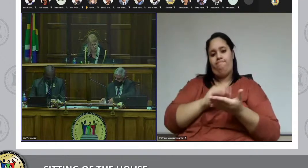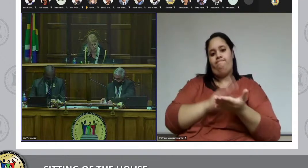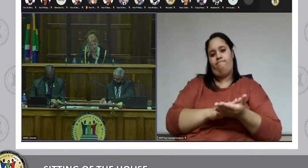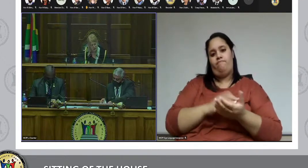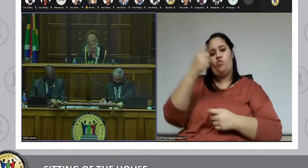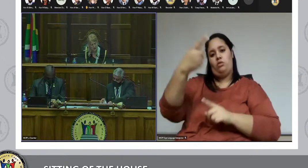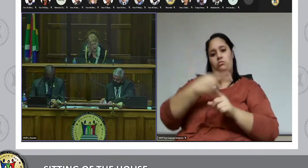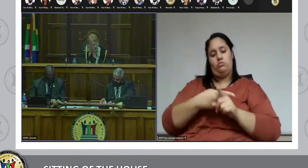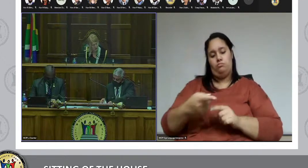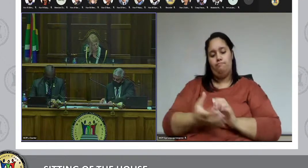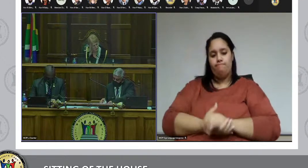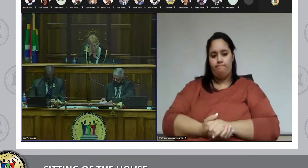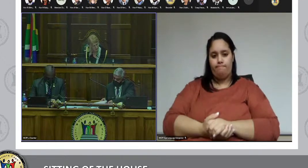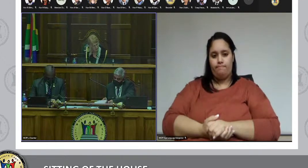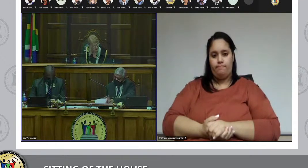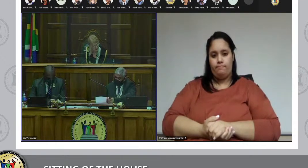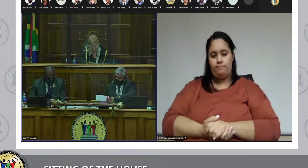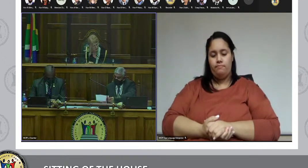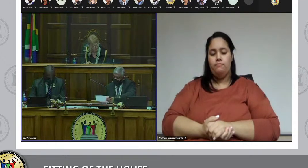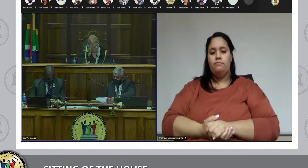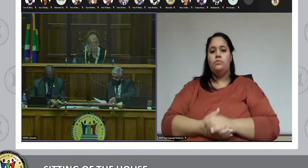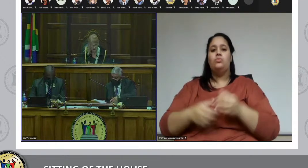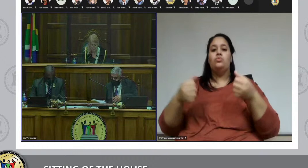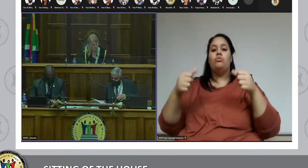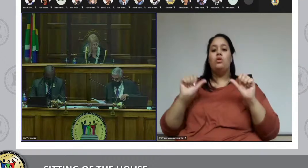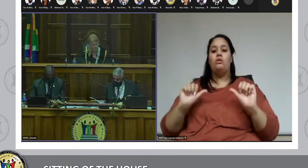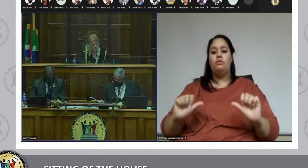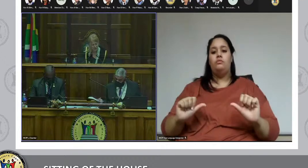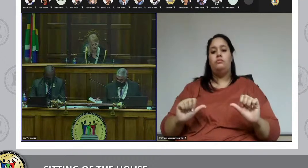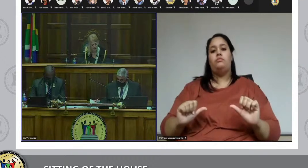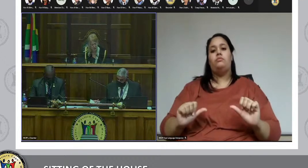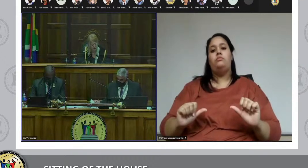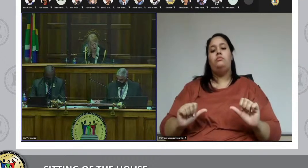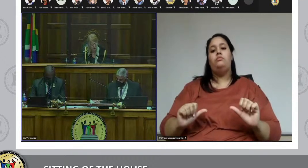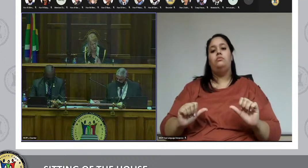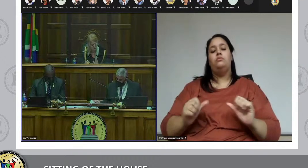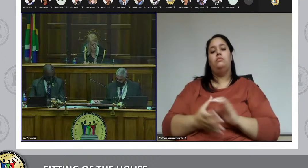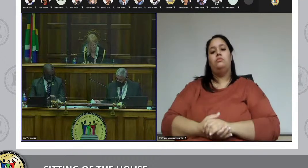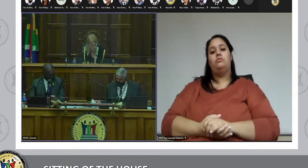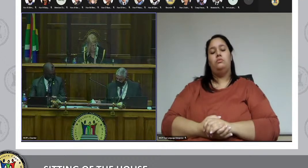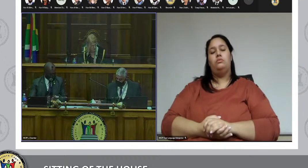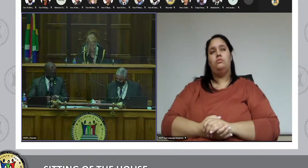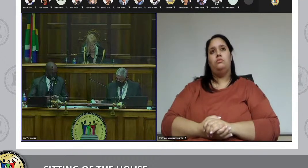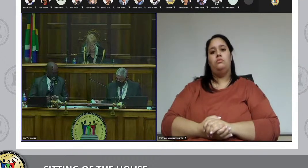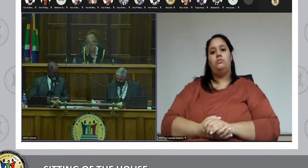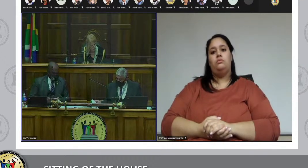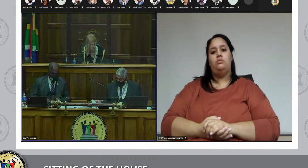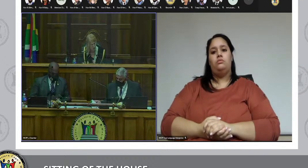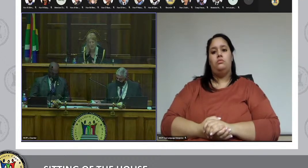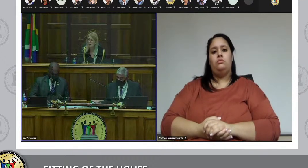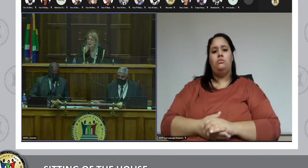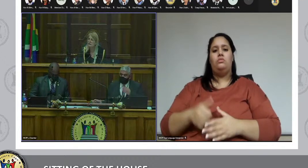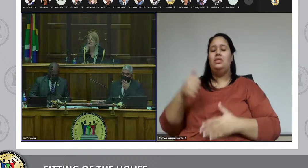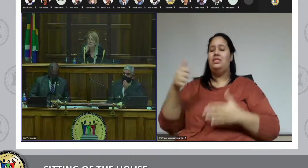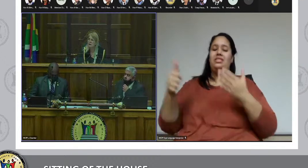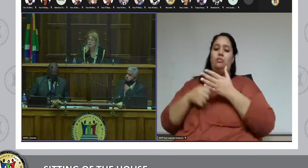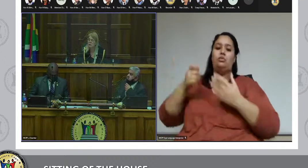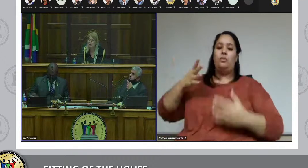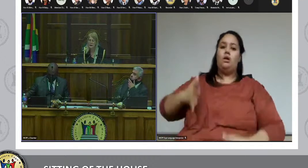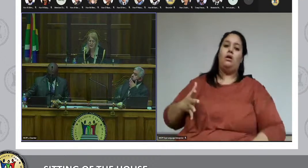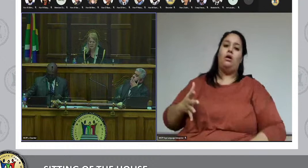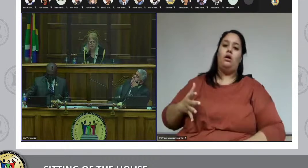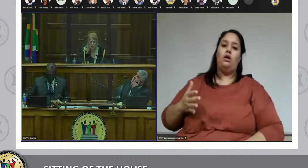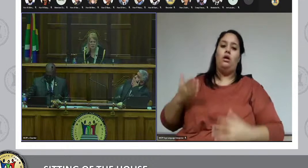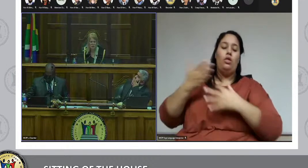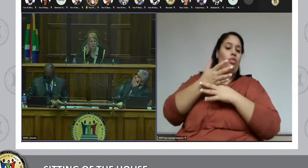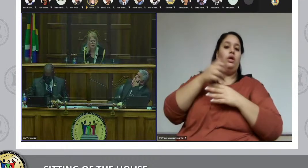order paper. I now recognize, I'm going to just, honourable members. Deputy Speaker? Yes,